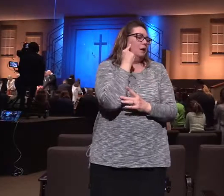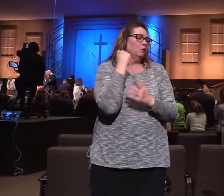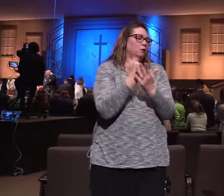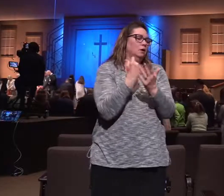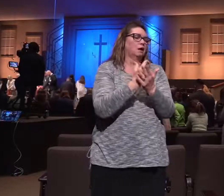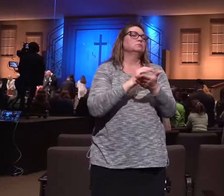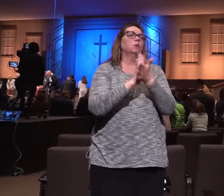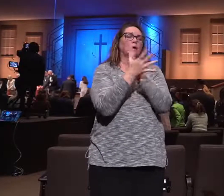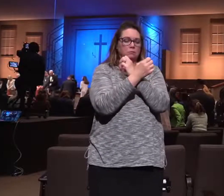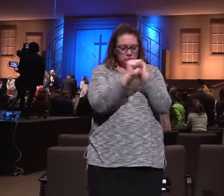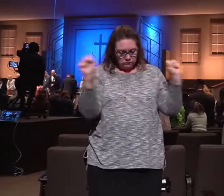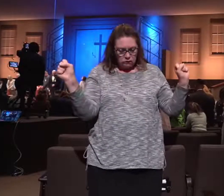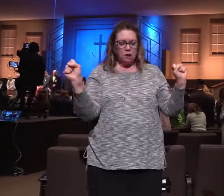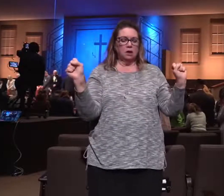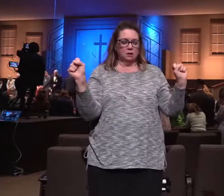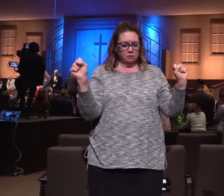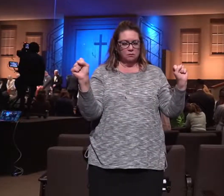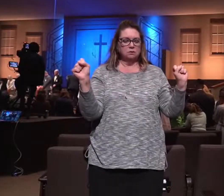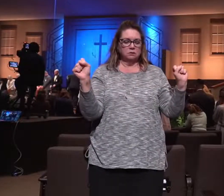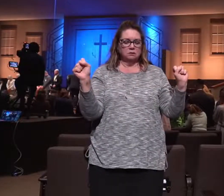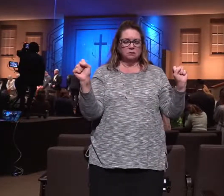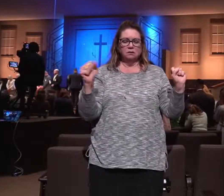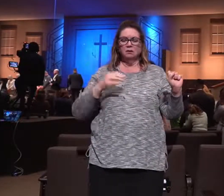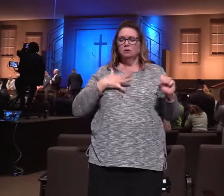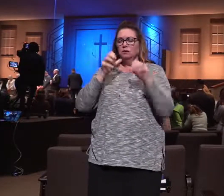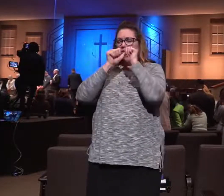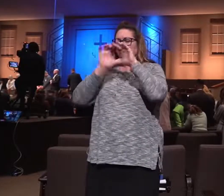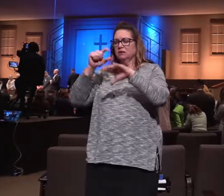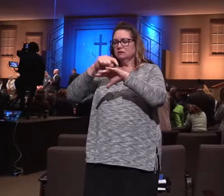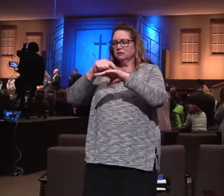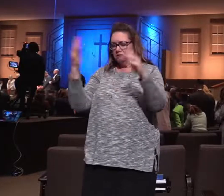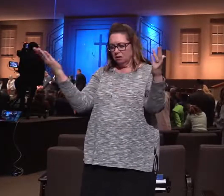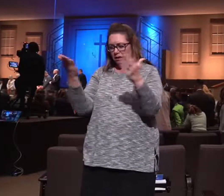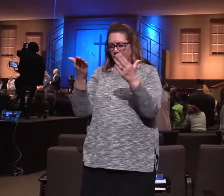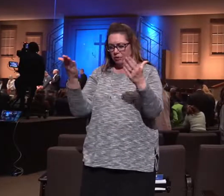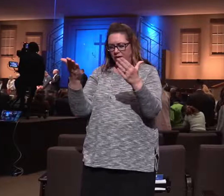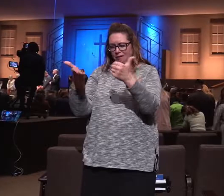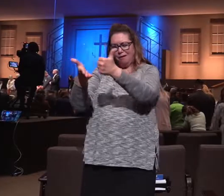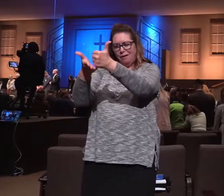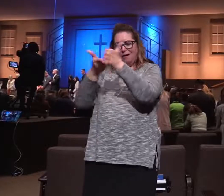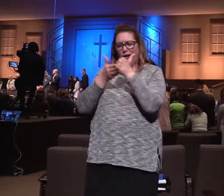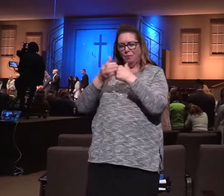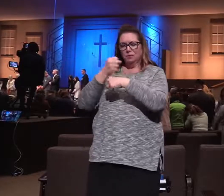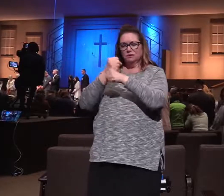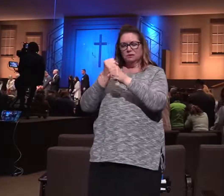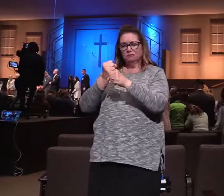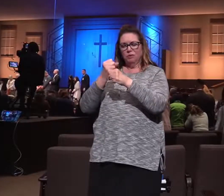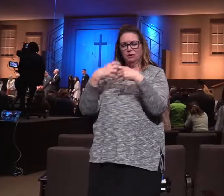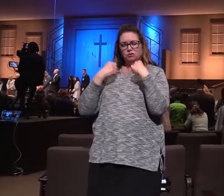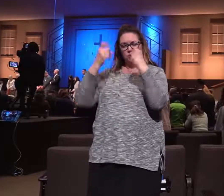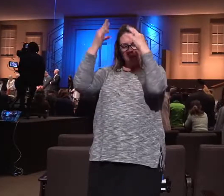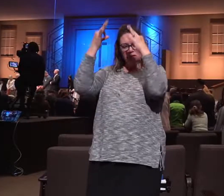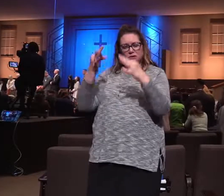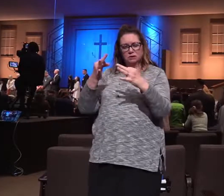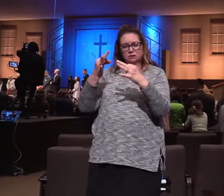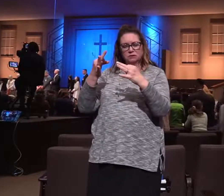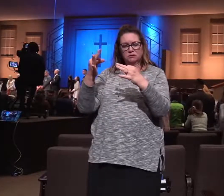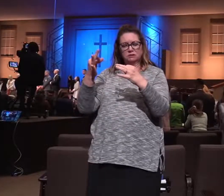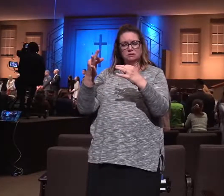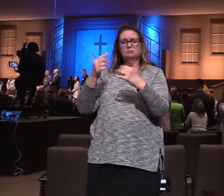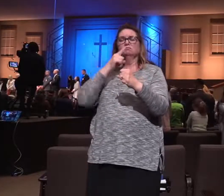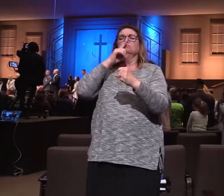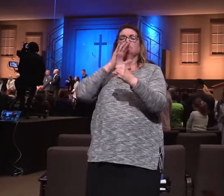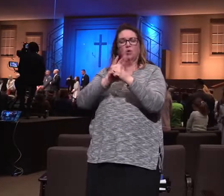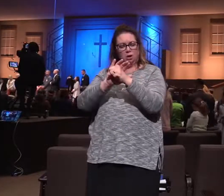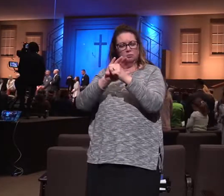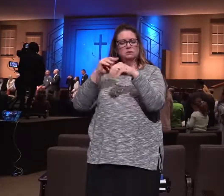this time of commitment and faith, I pray, in Jesus' name. Amen. Just remain standing